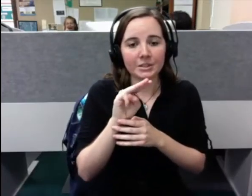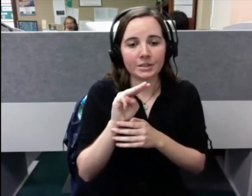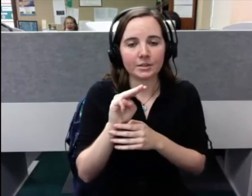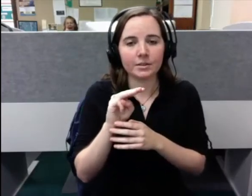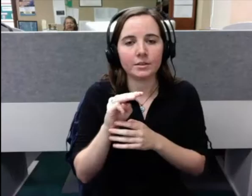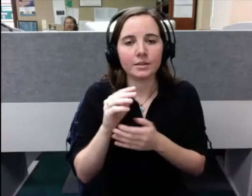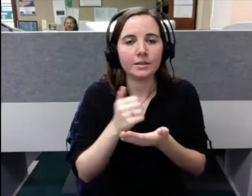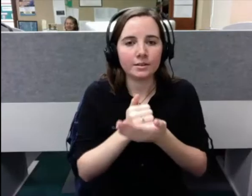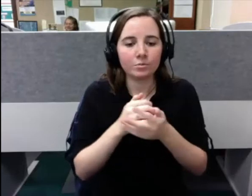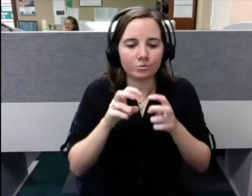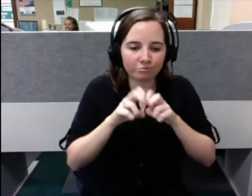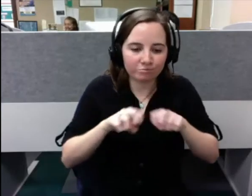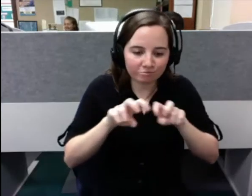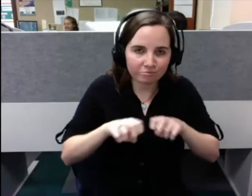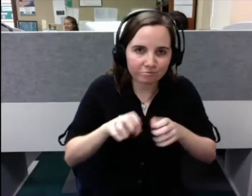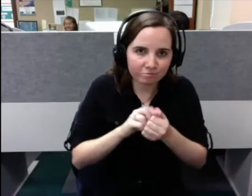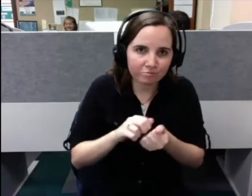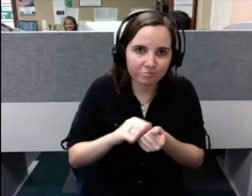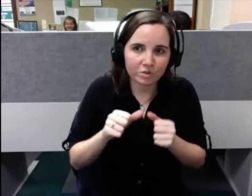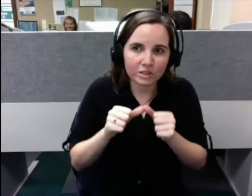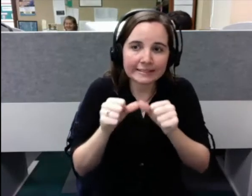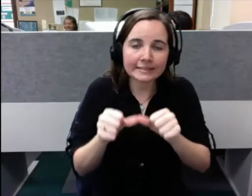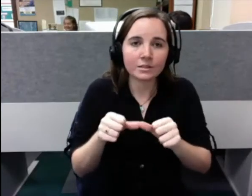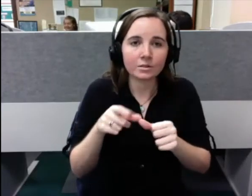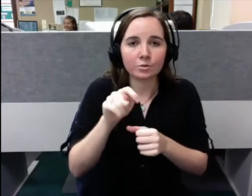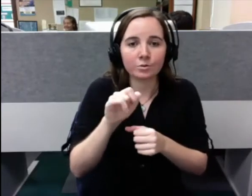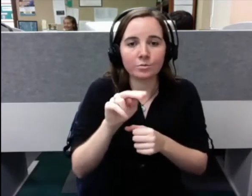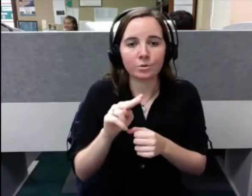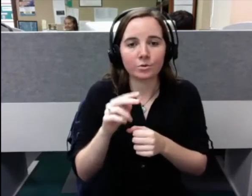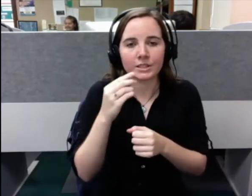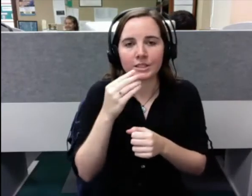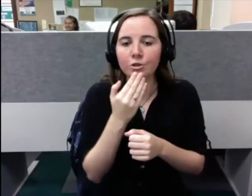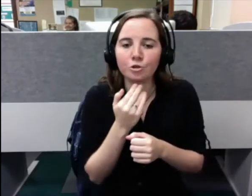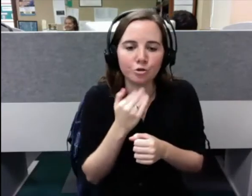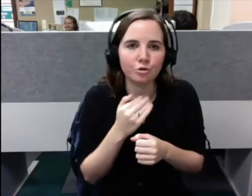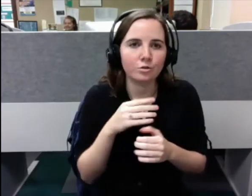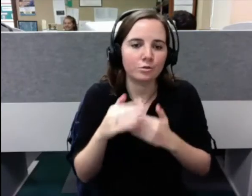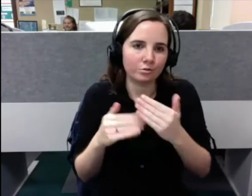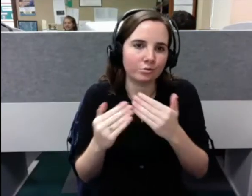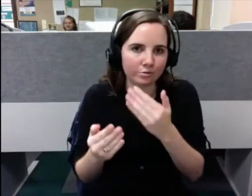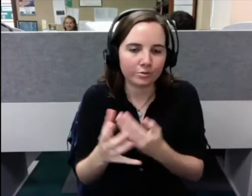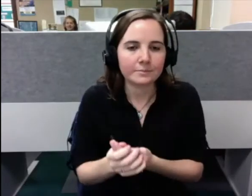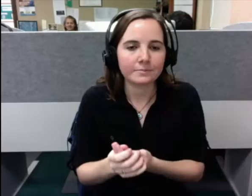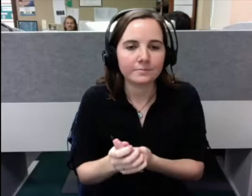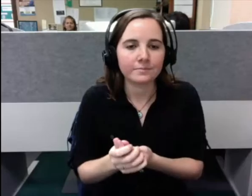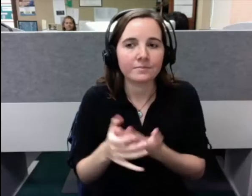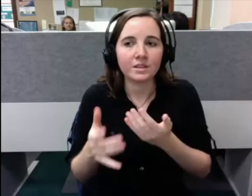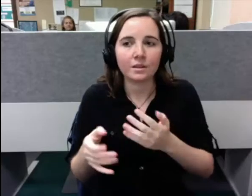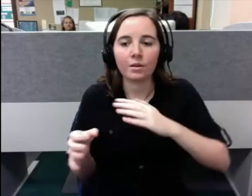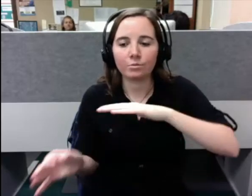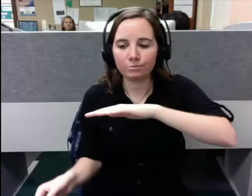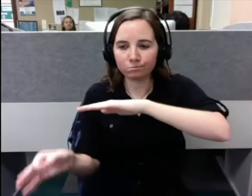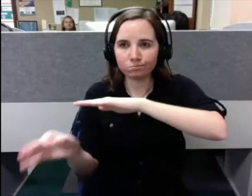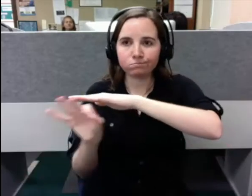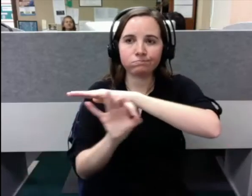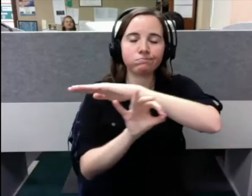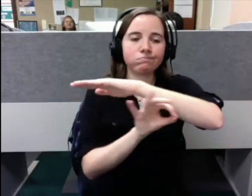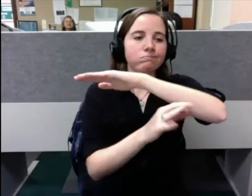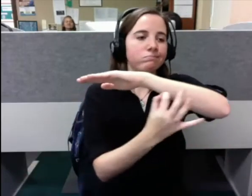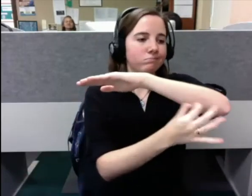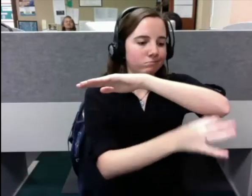metabolize proteins and sugars, functions that could not take place in your small intestine. As material travels through the